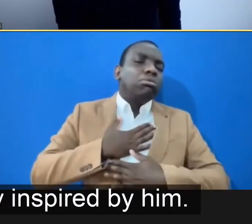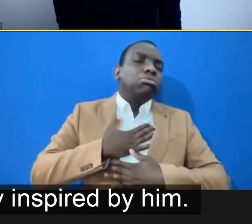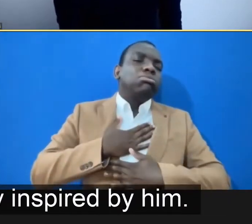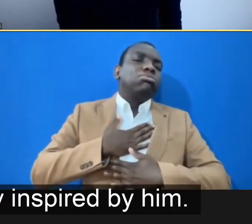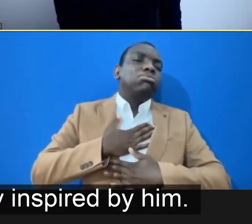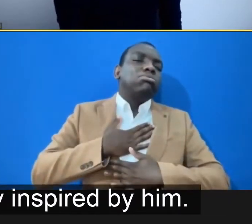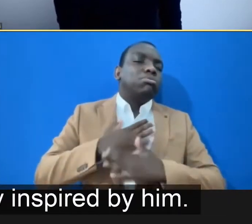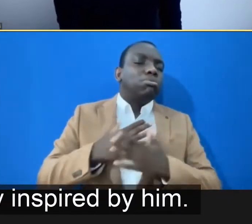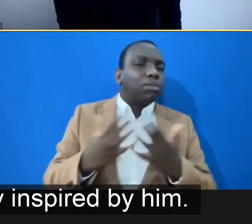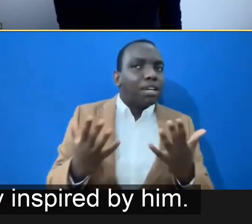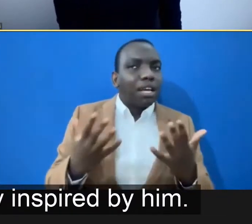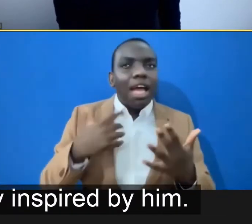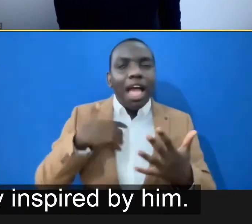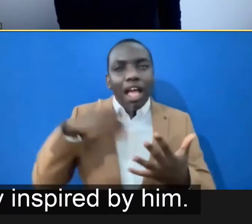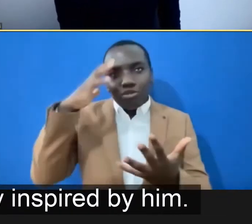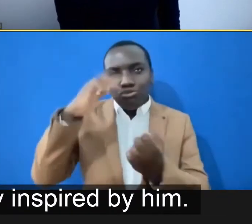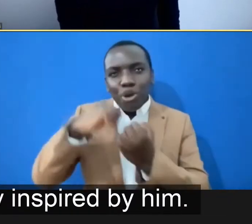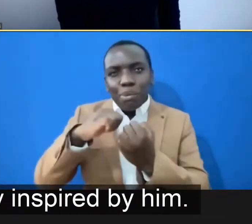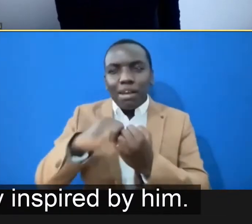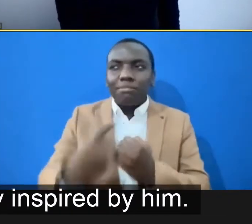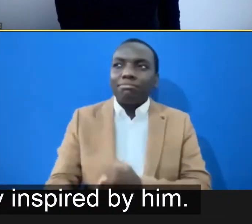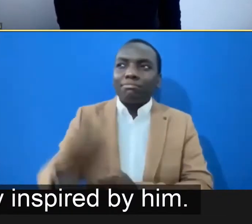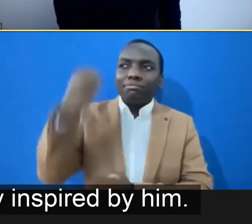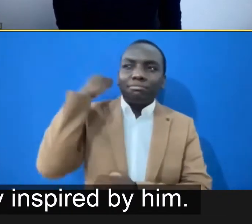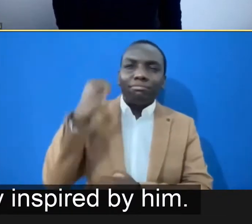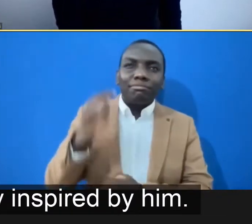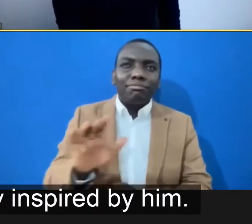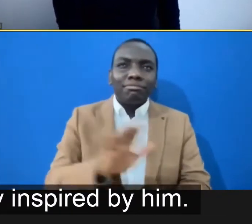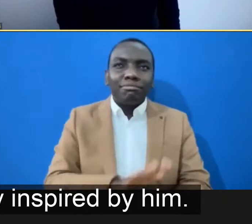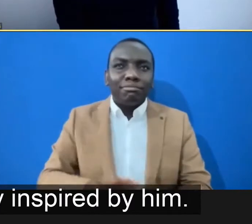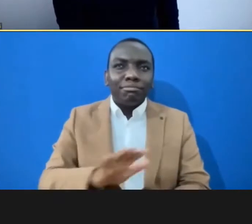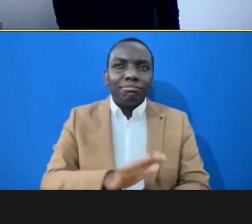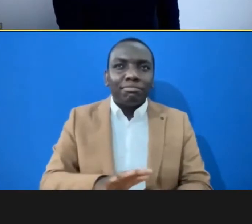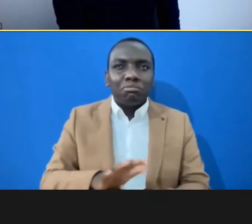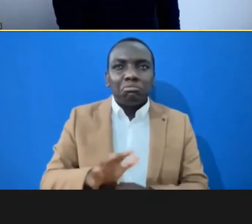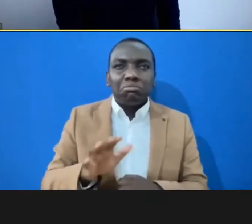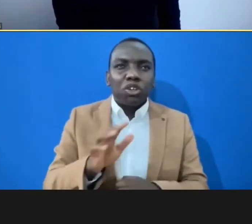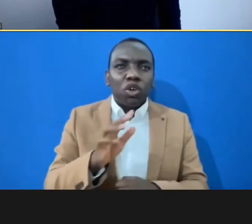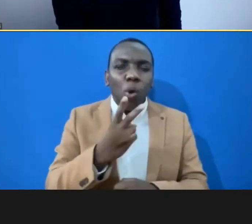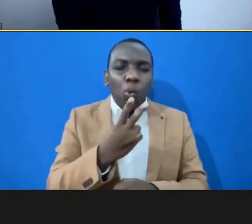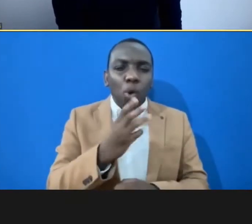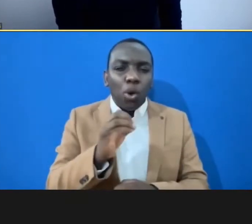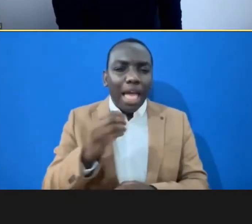I feel that I have been hugely inspired by him.